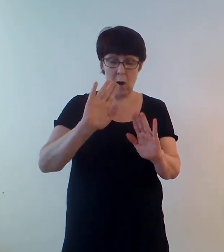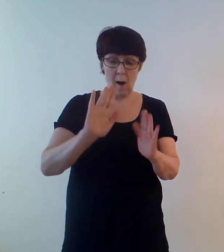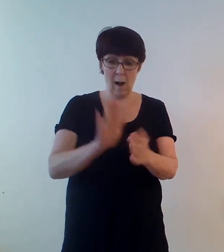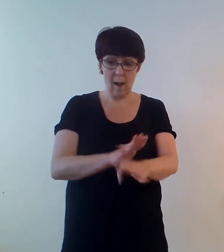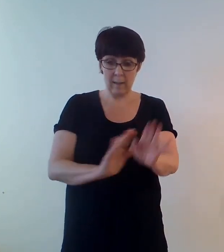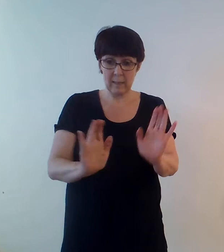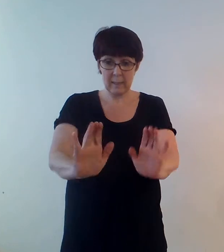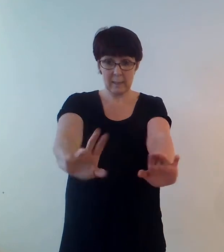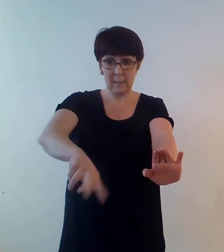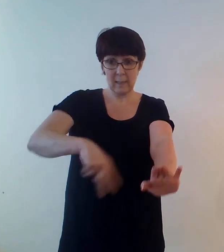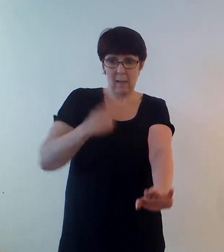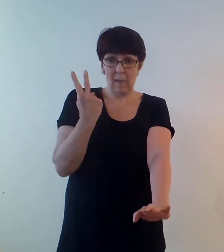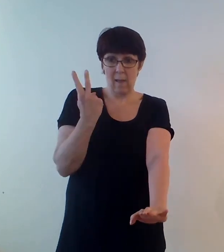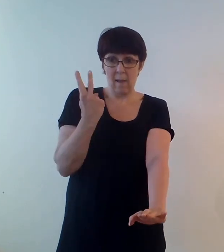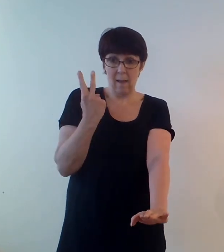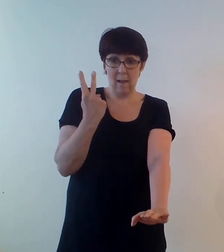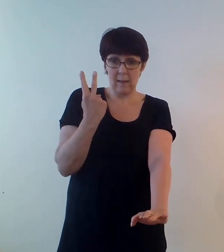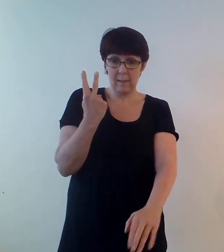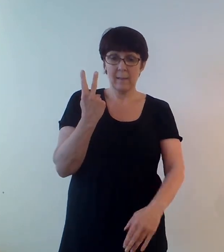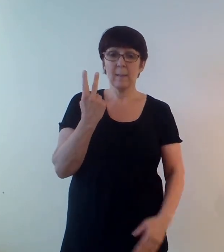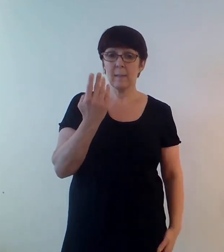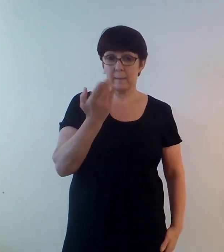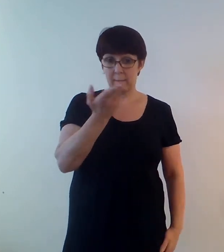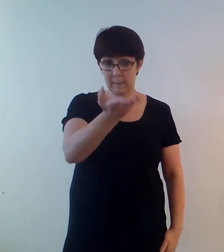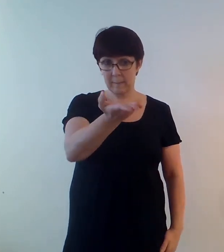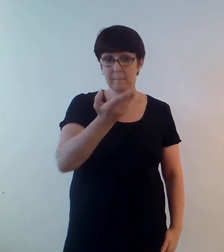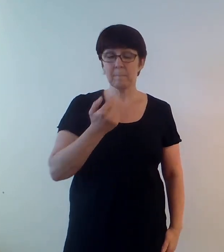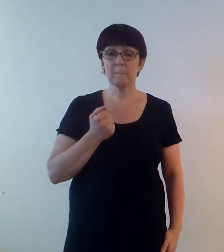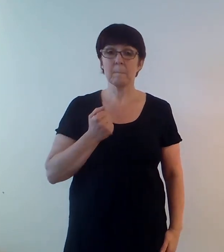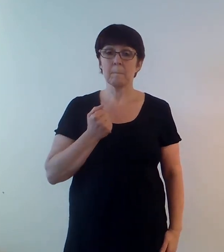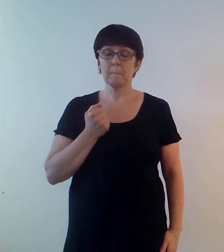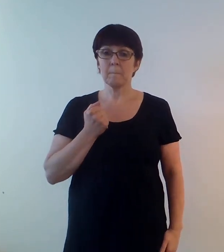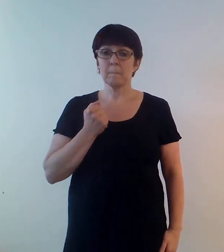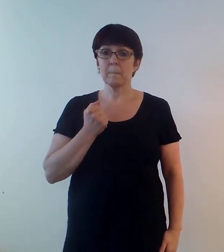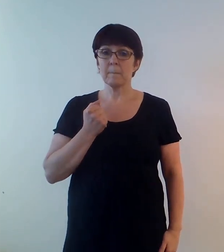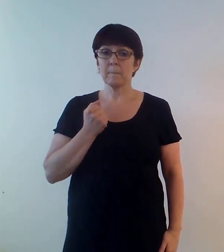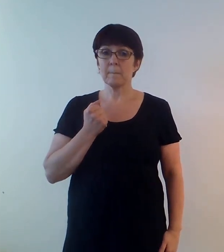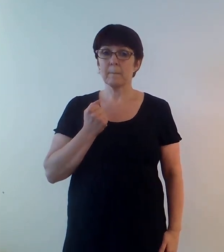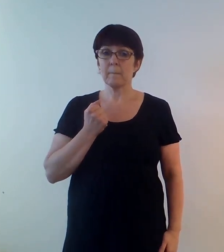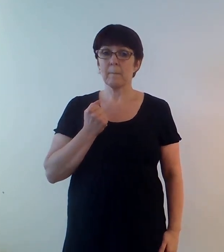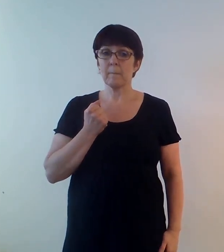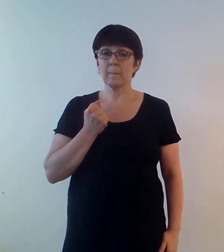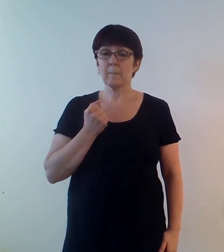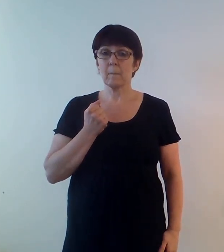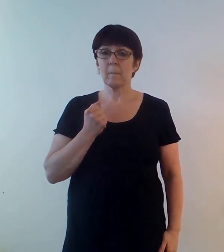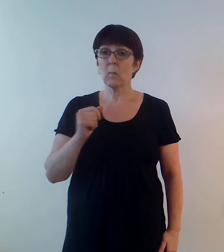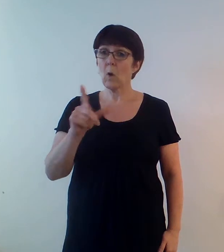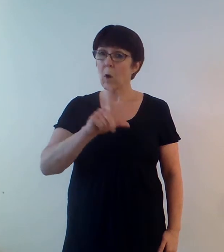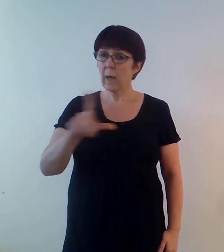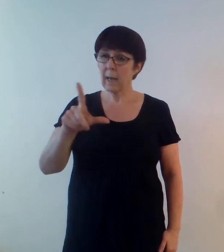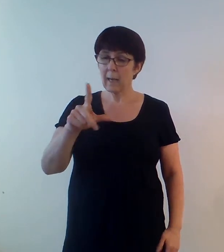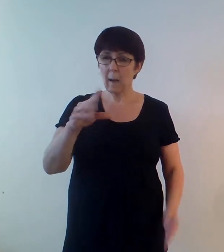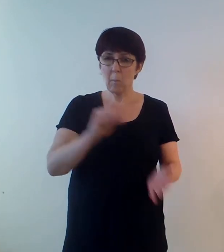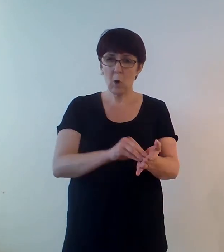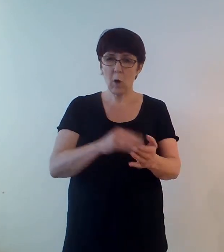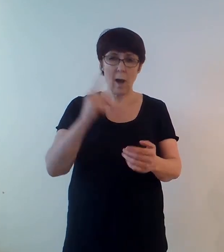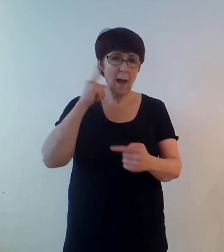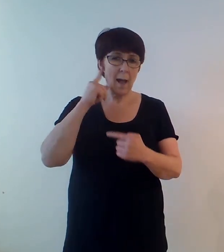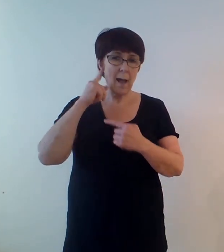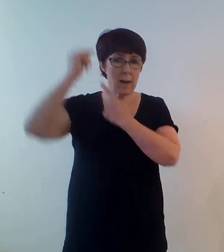hands shoulder width. Again, we're going to endeavour to put all our weight over our hands, and just in that perfect pike position, 90-degree